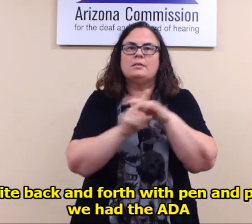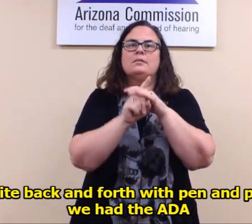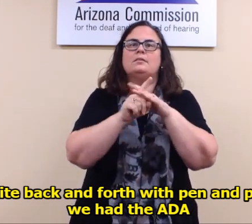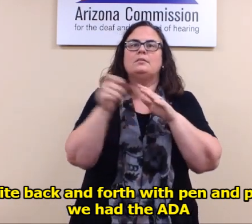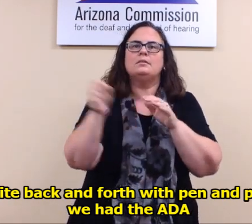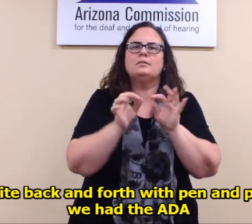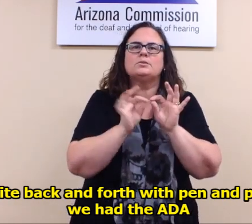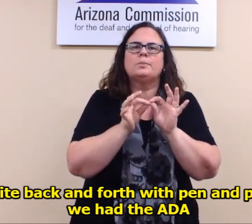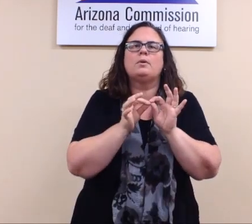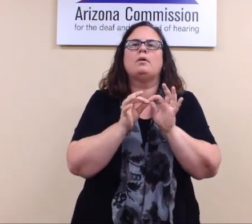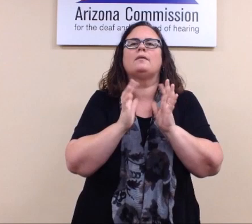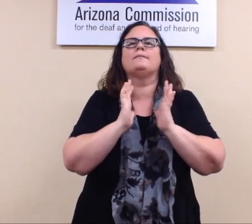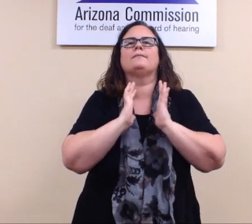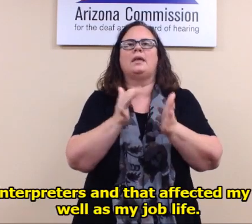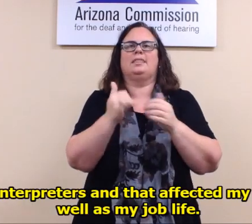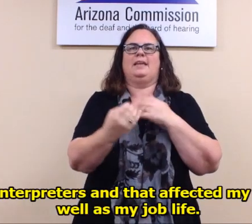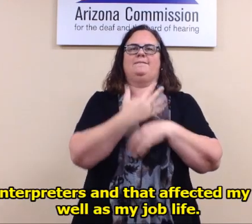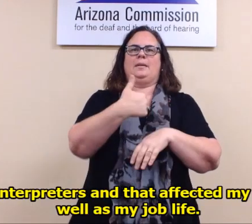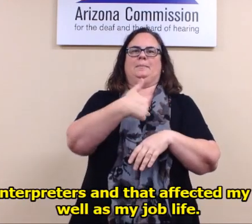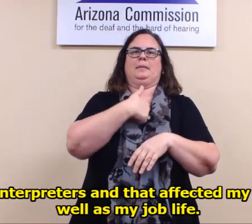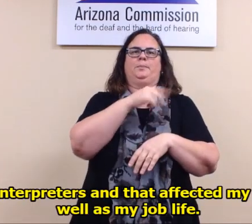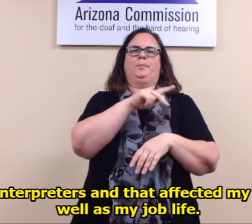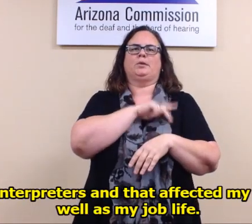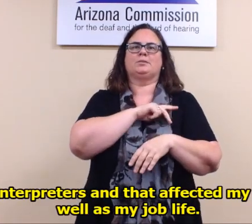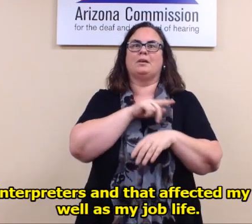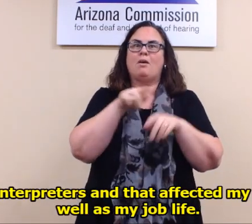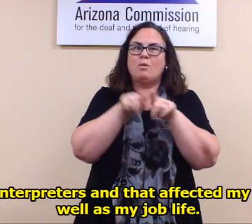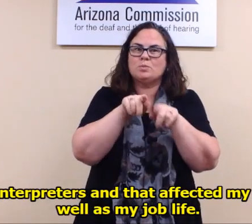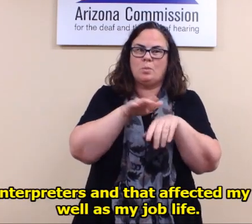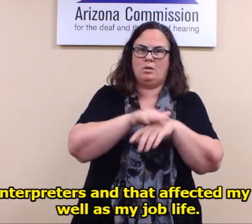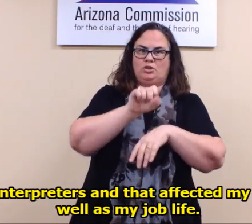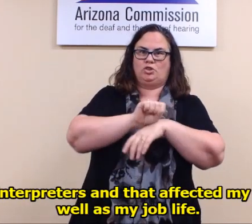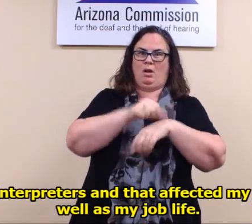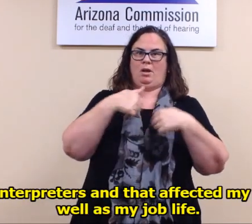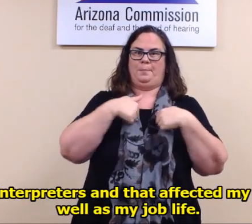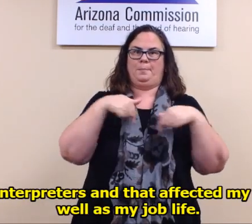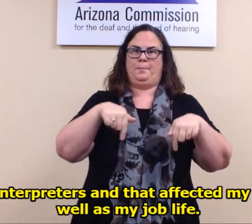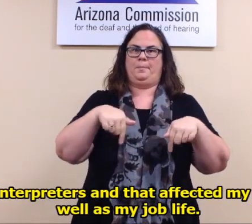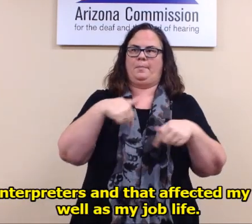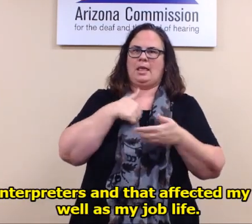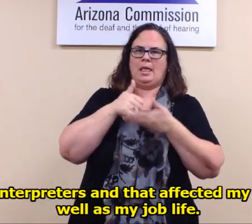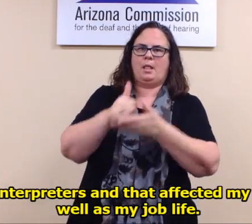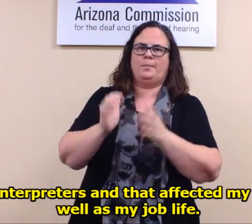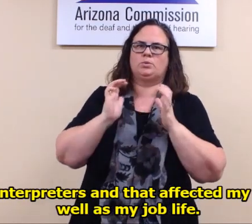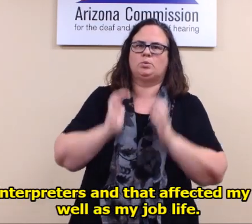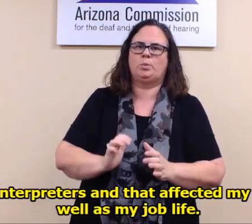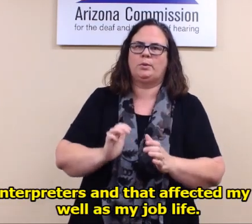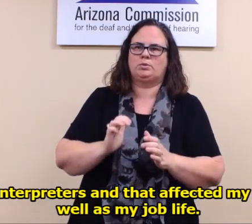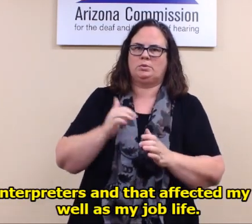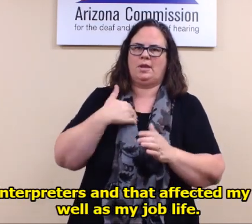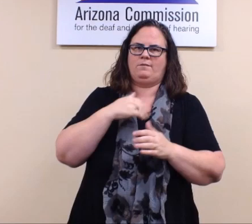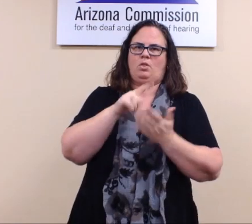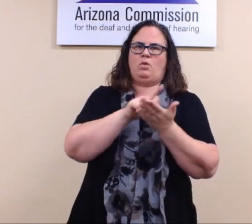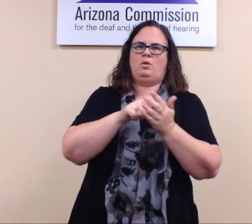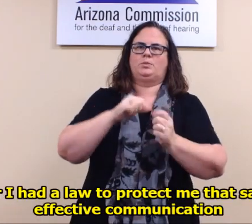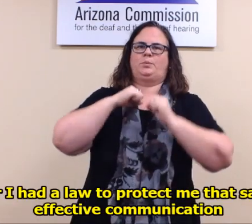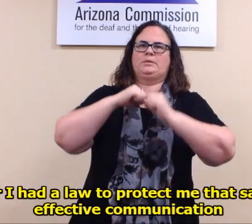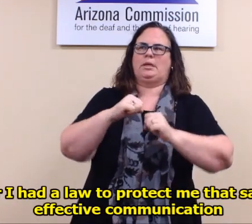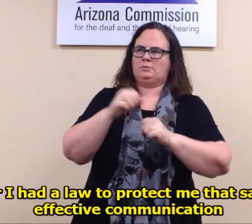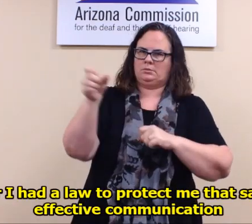had the ADA that provided interpreters, and that affected my personal life as well as my job life. As a consumer, I had a